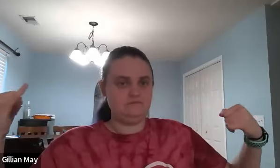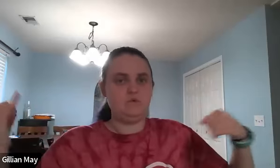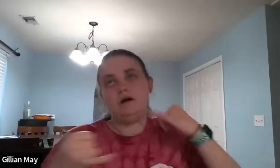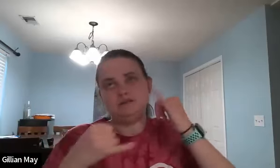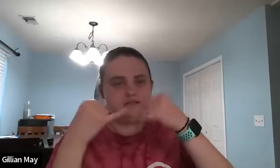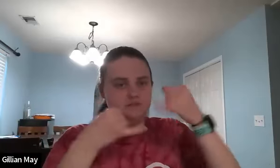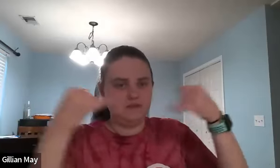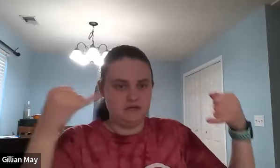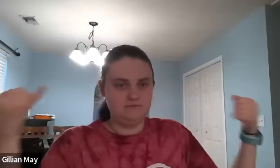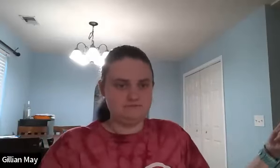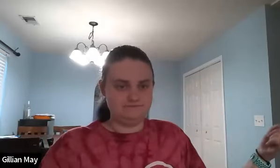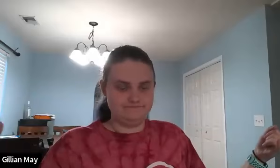Or pasta, spaghetti.